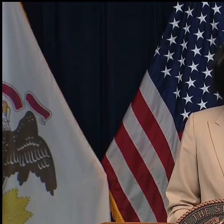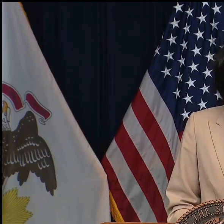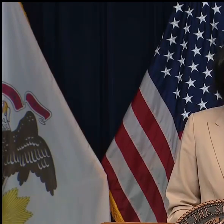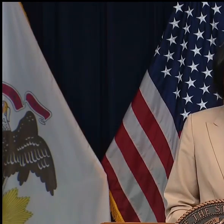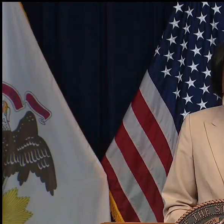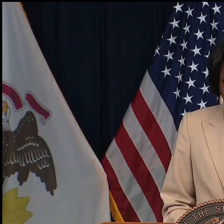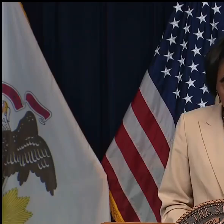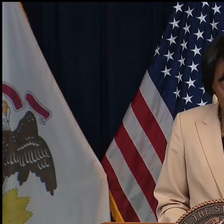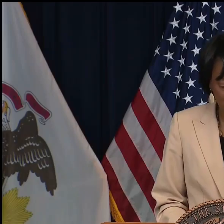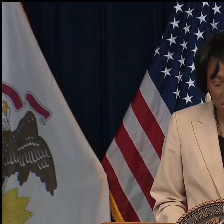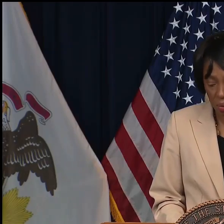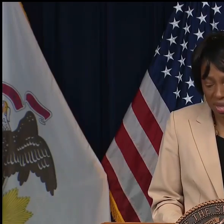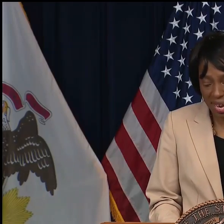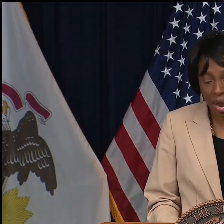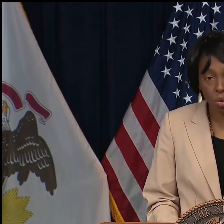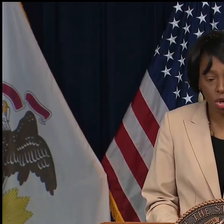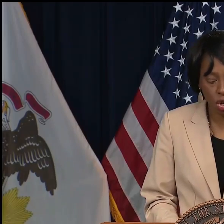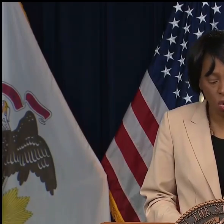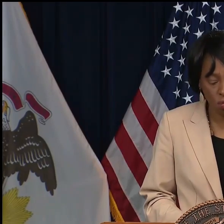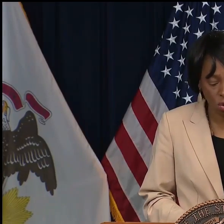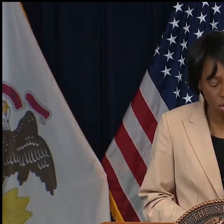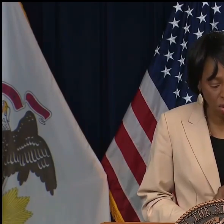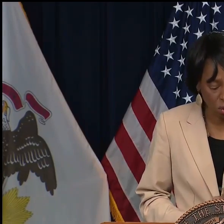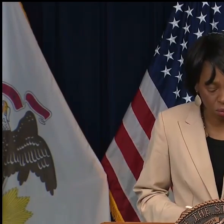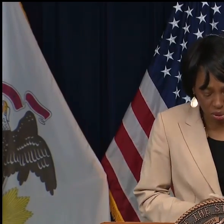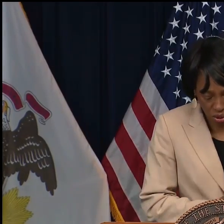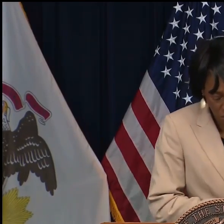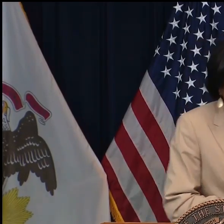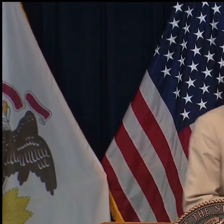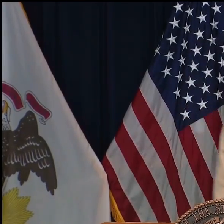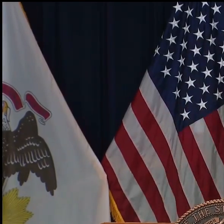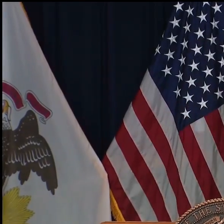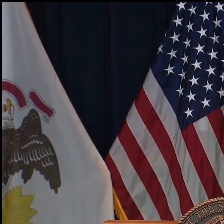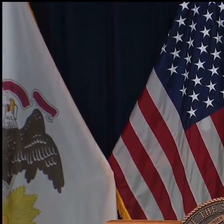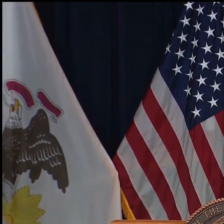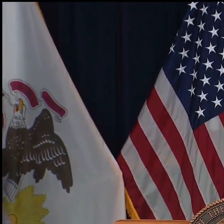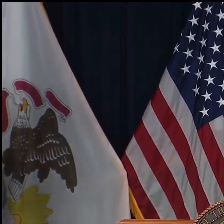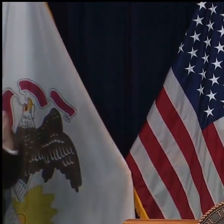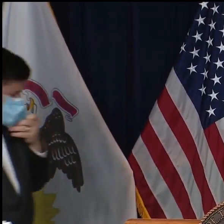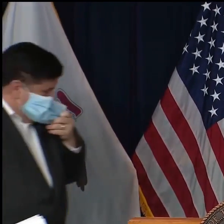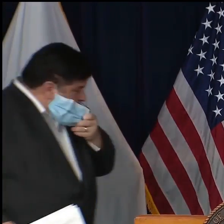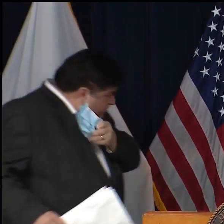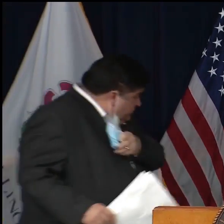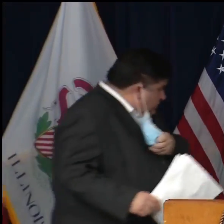transmisión. Muchísimas gracias. And with that, I will turn it over to Governor Pritzker.